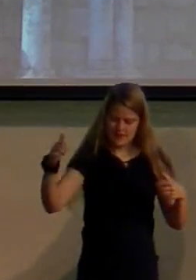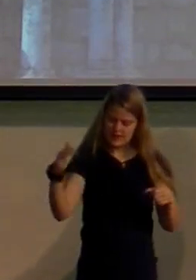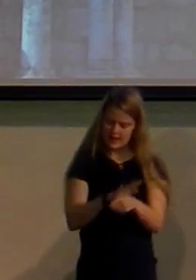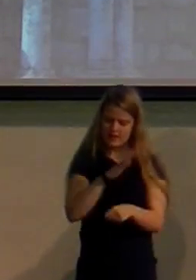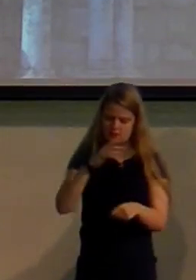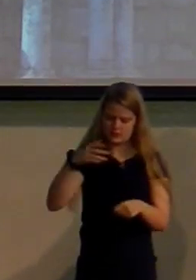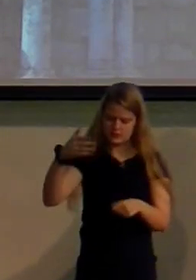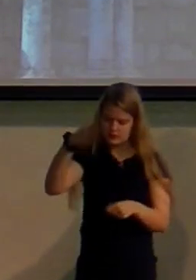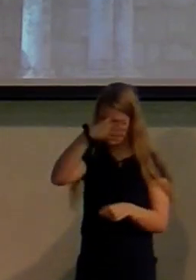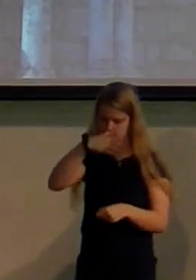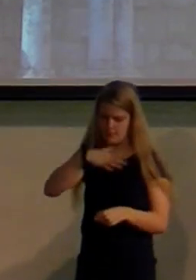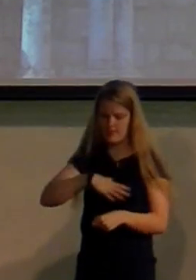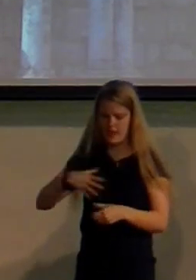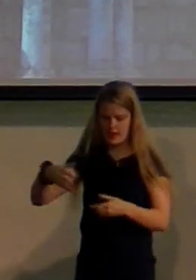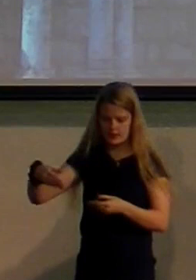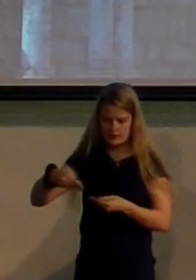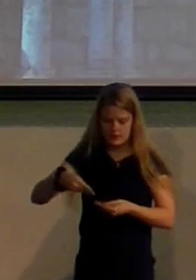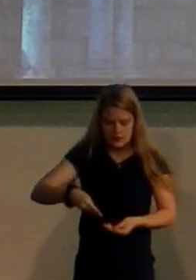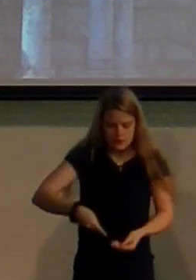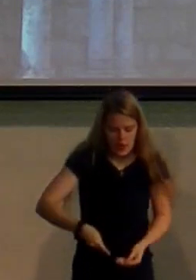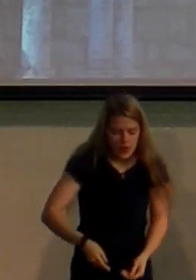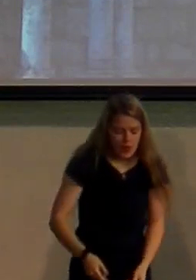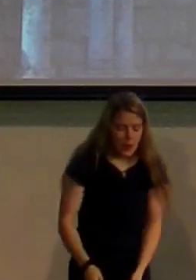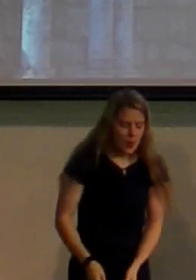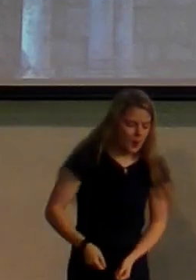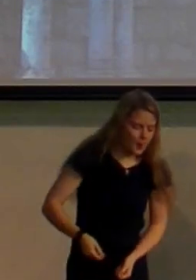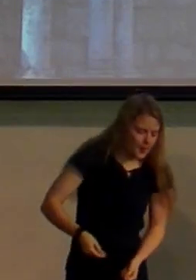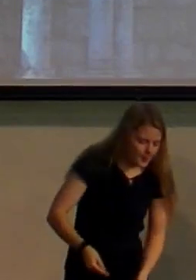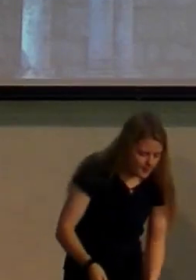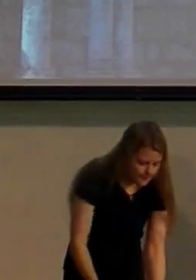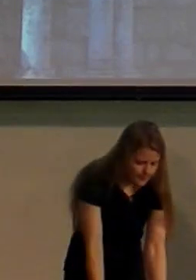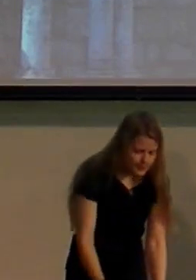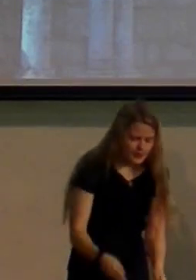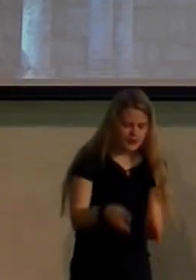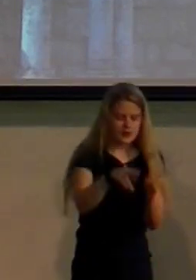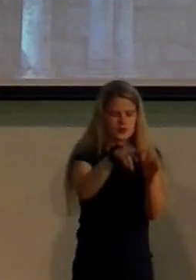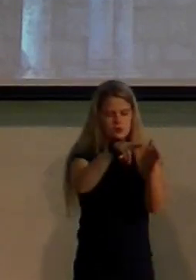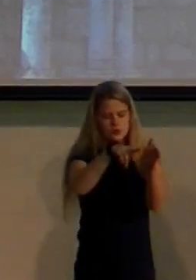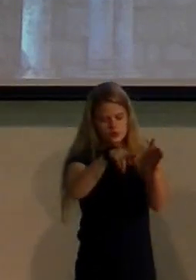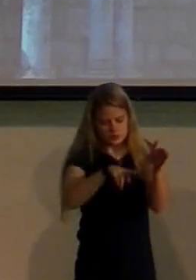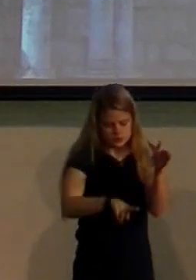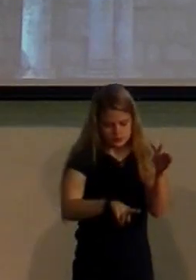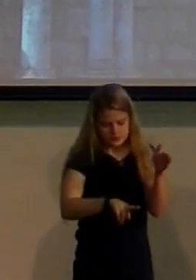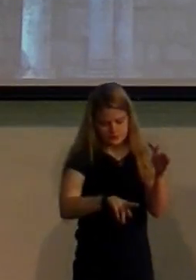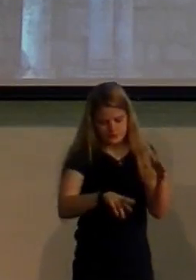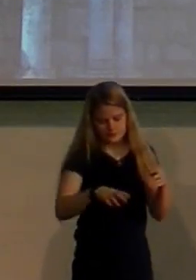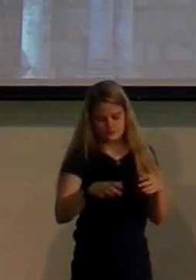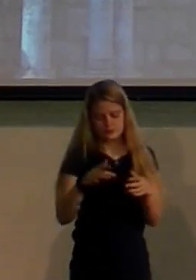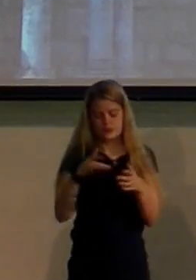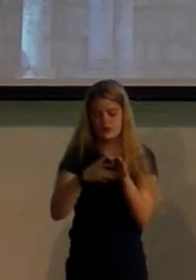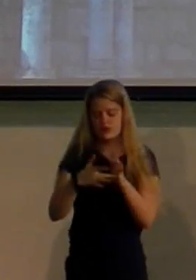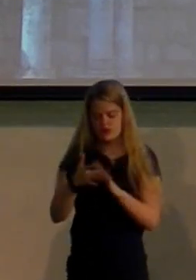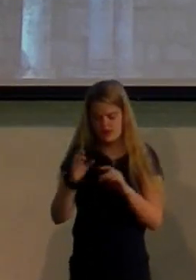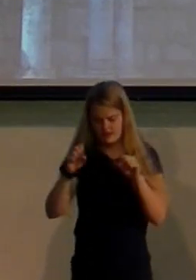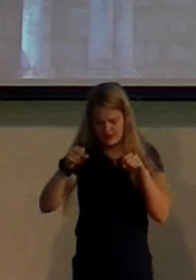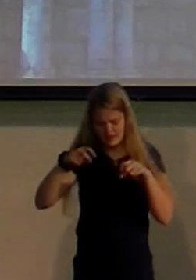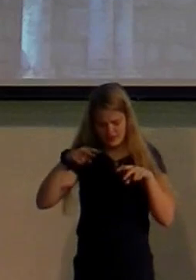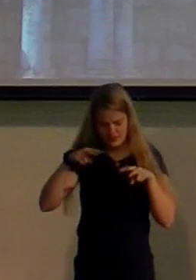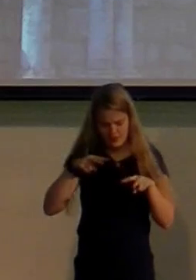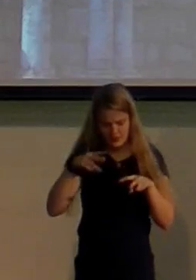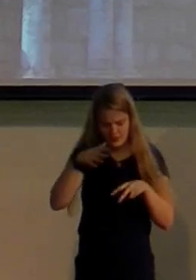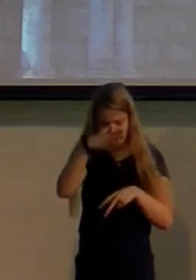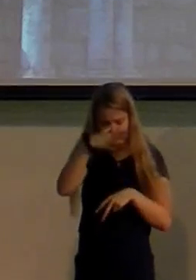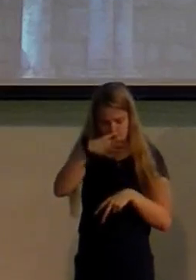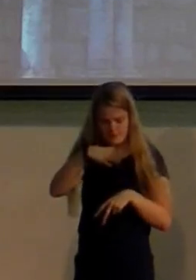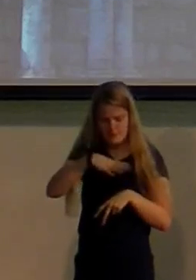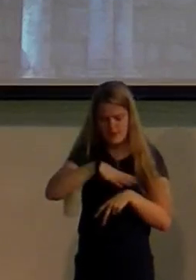in his bed and lay him down in front of Jesus Christ. And Jesus can look at the man and